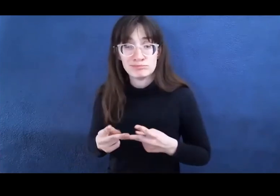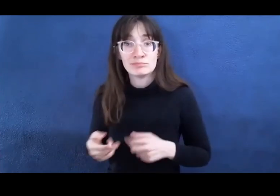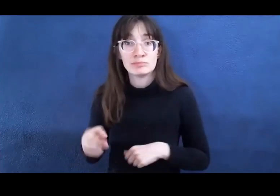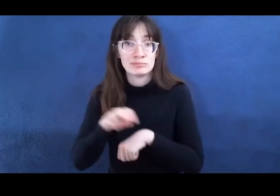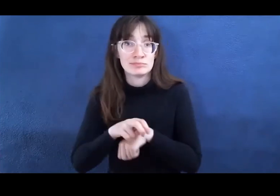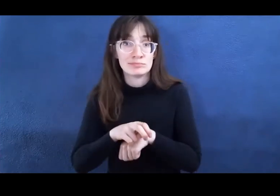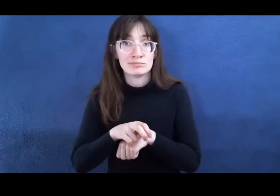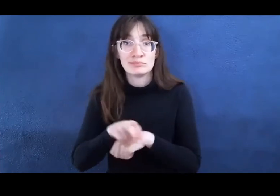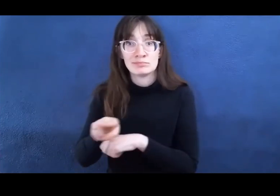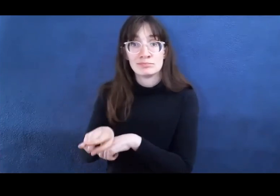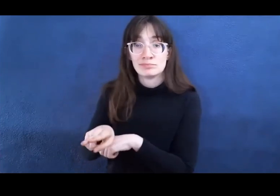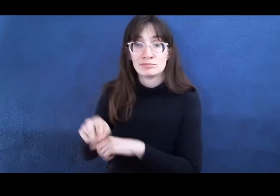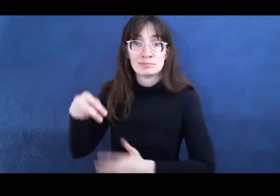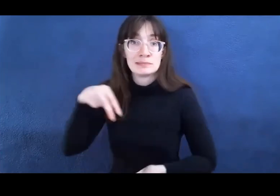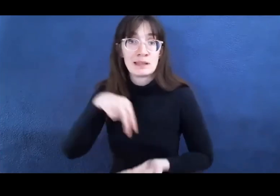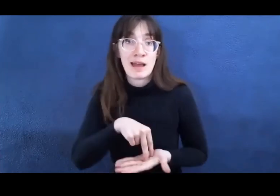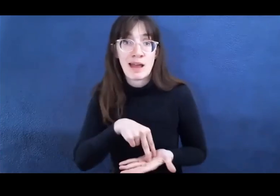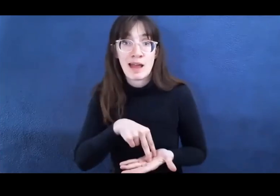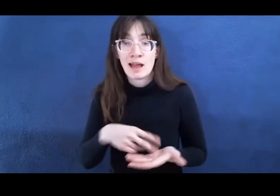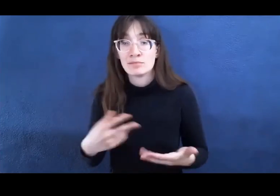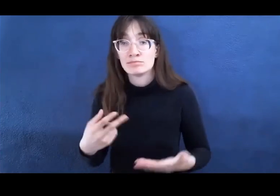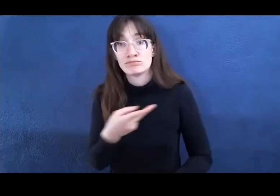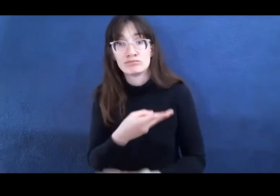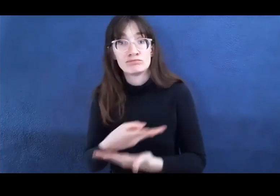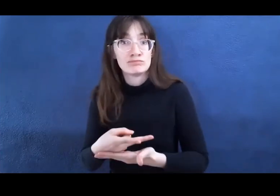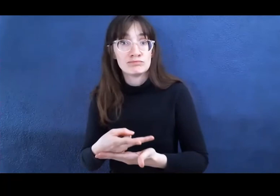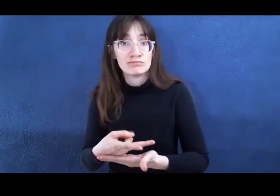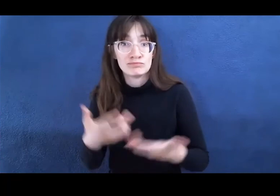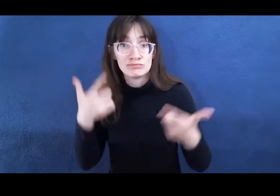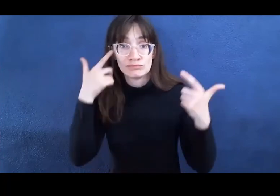or standing, or maybe you wanted to lie down for a moment.